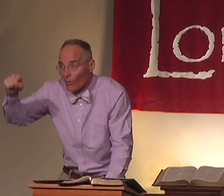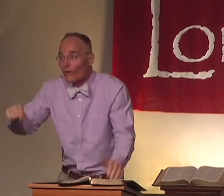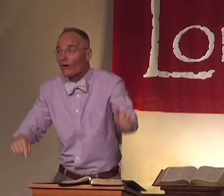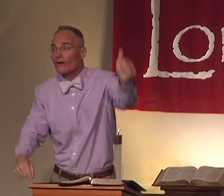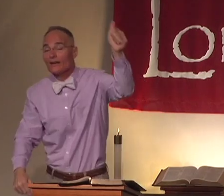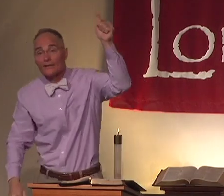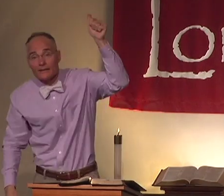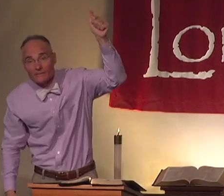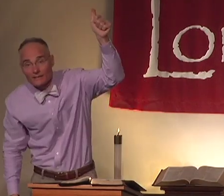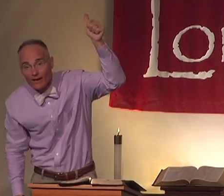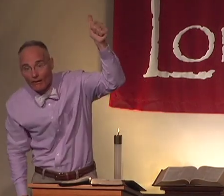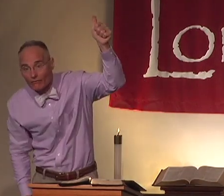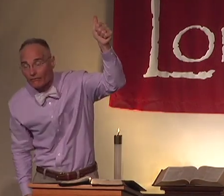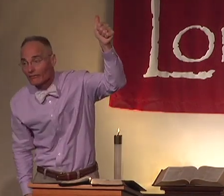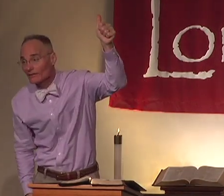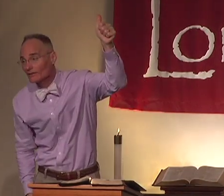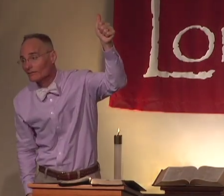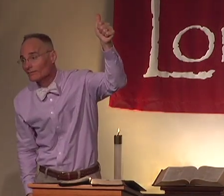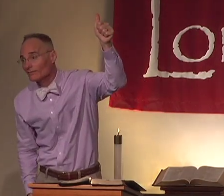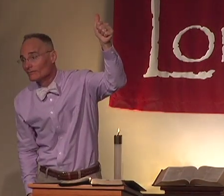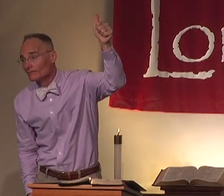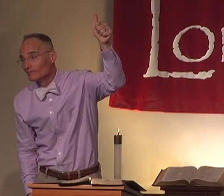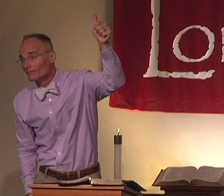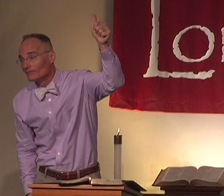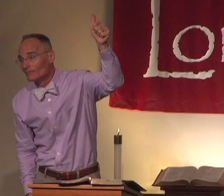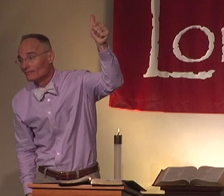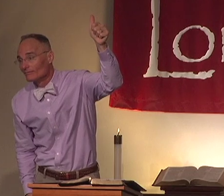for himself.